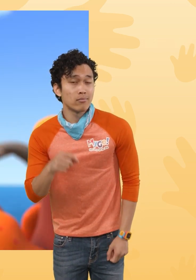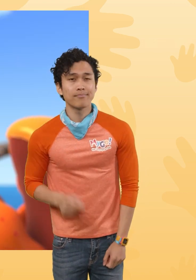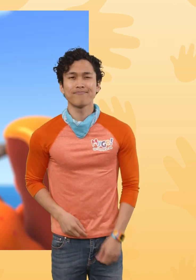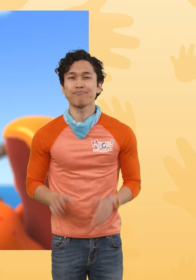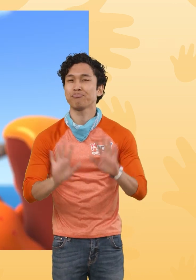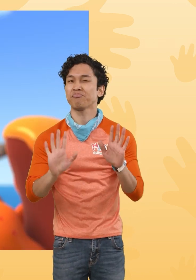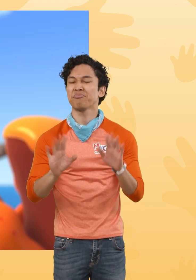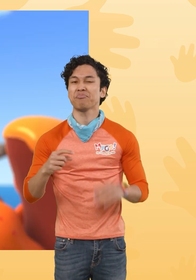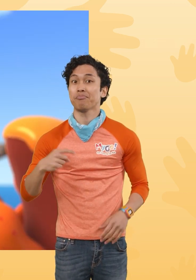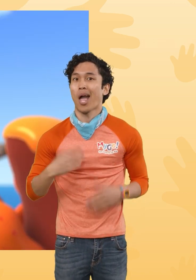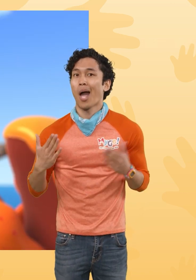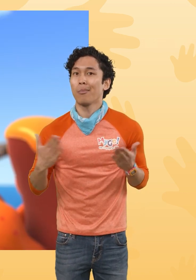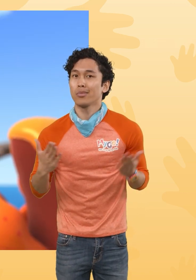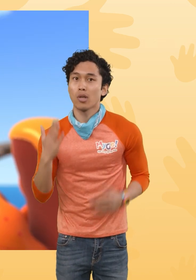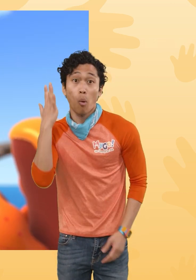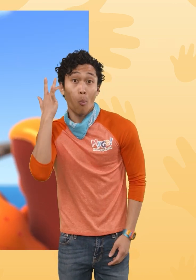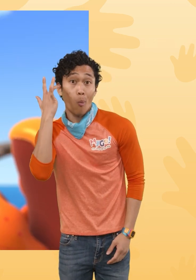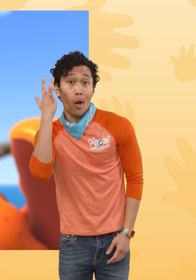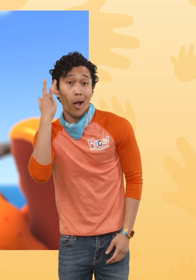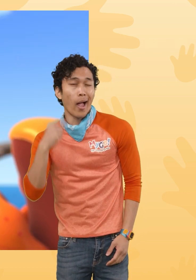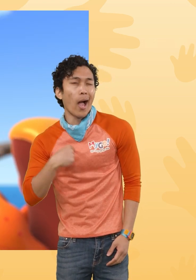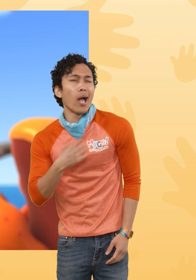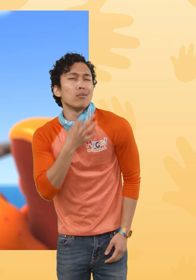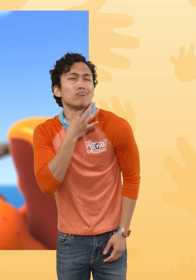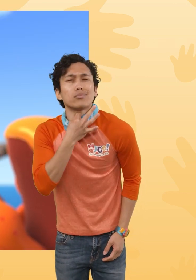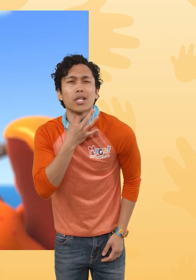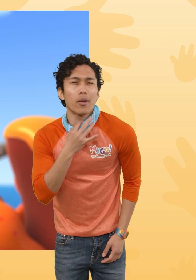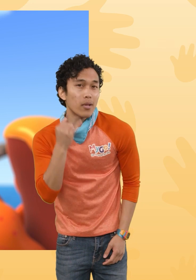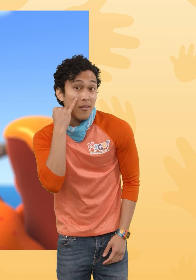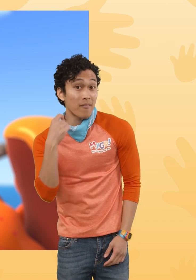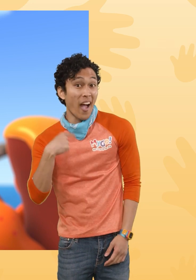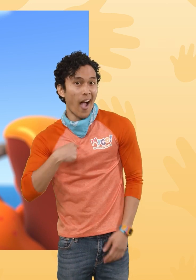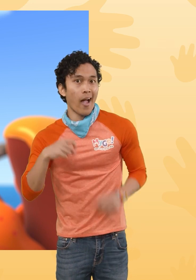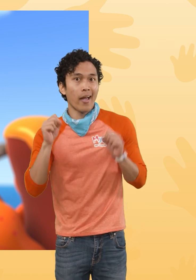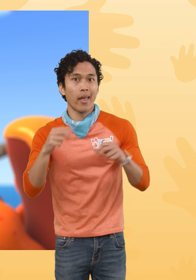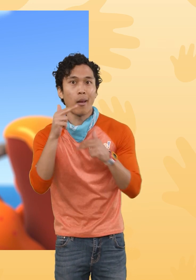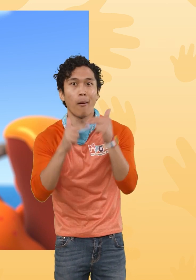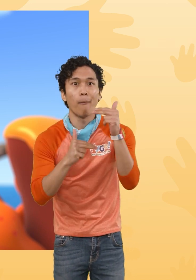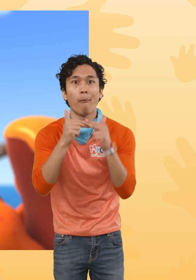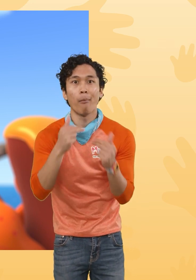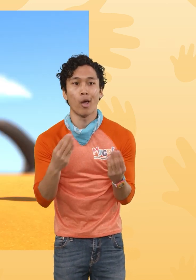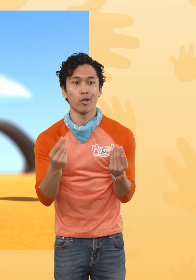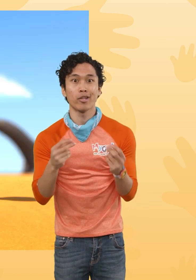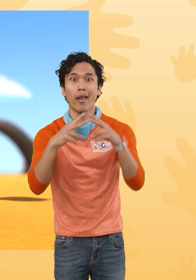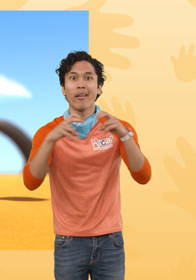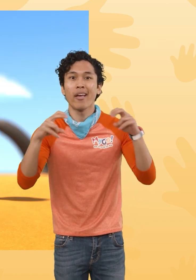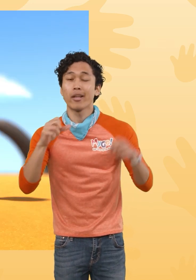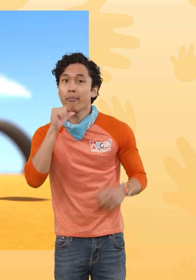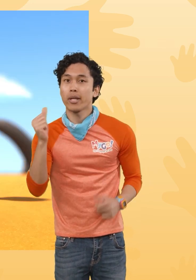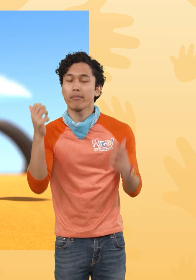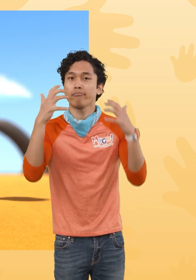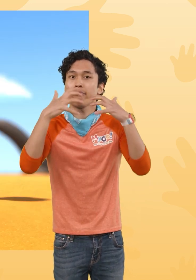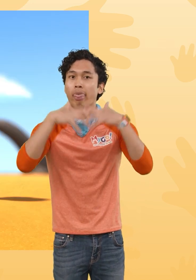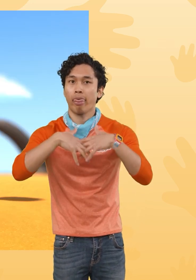ride? Actually, Krabby, I'm here because I'm curious if I can build a sandcastle that won't get washed away.